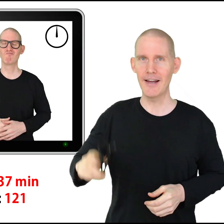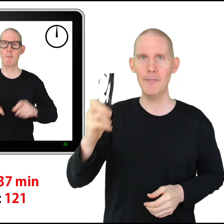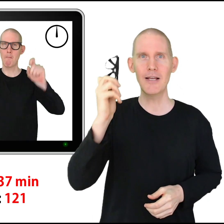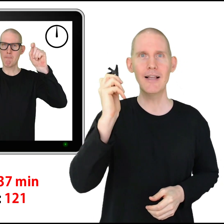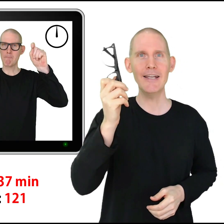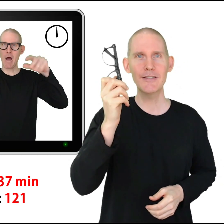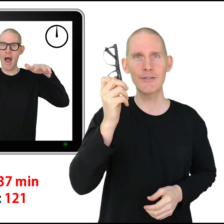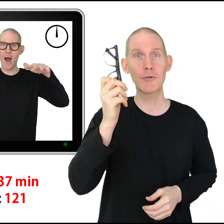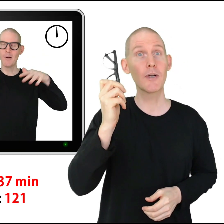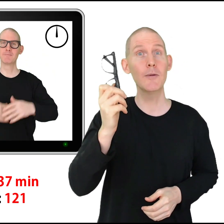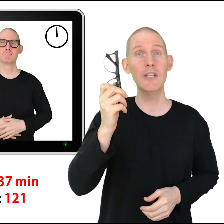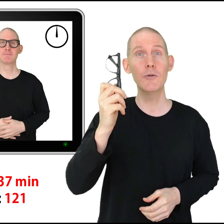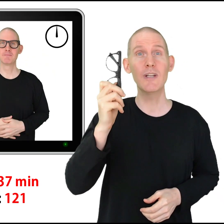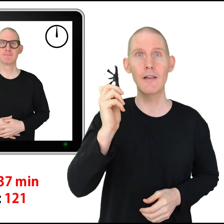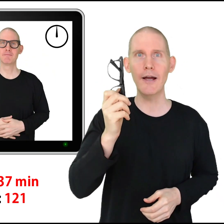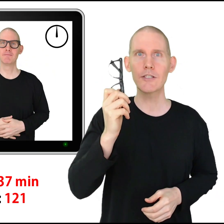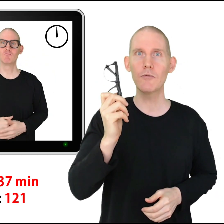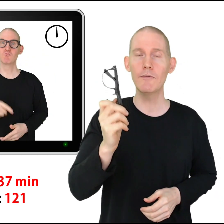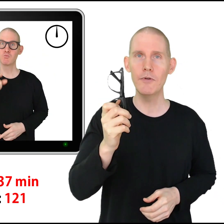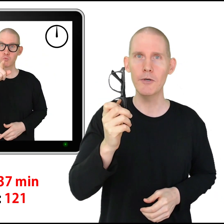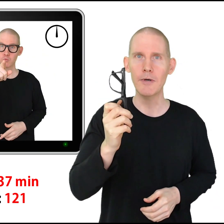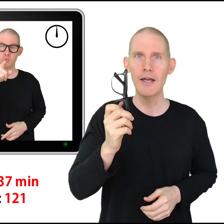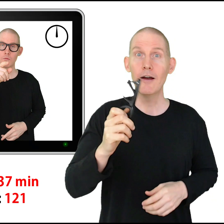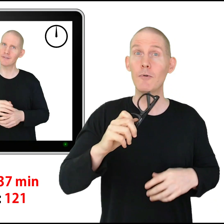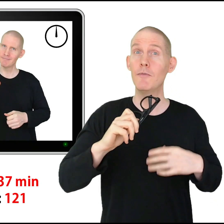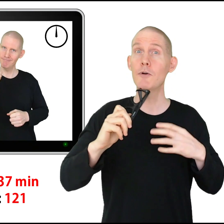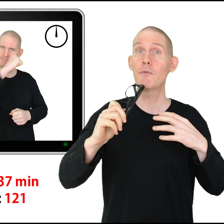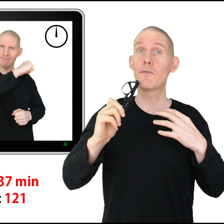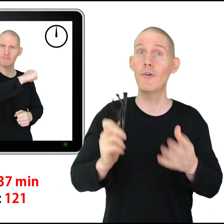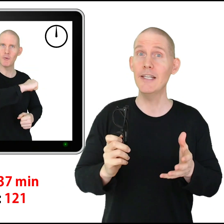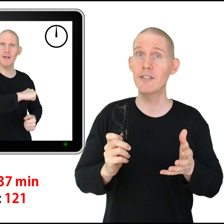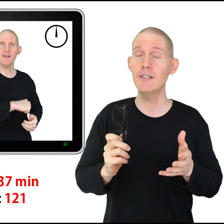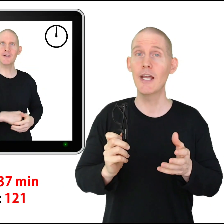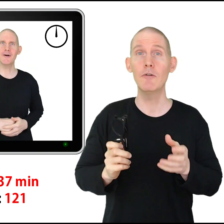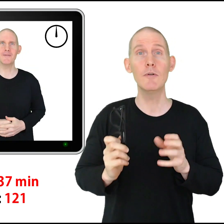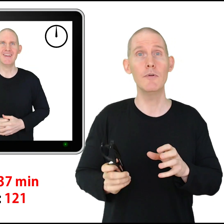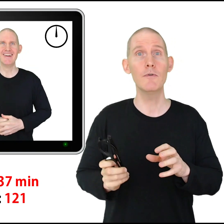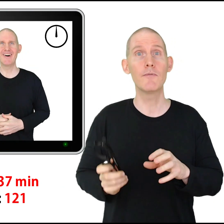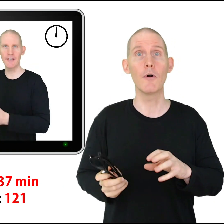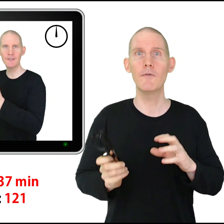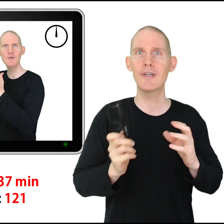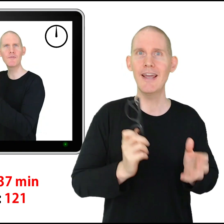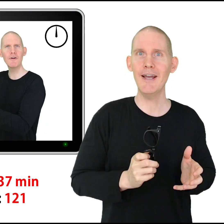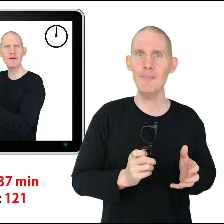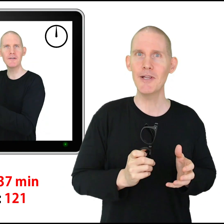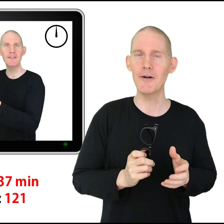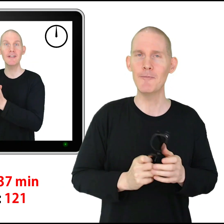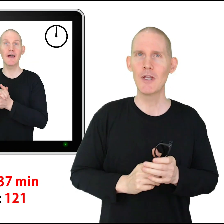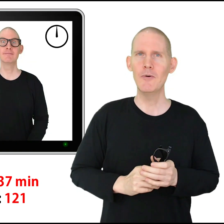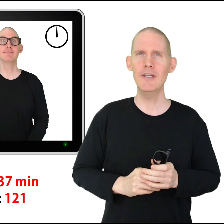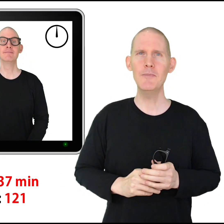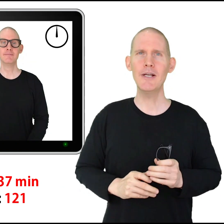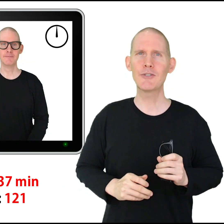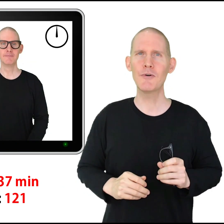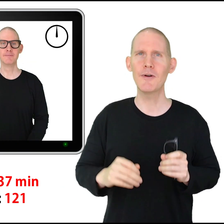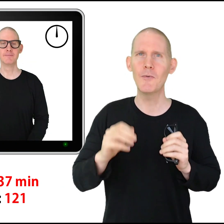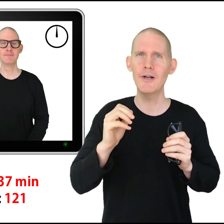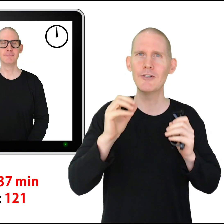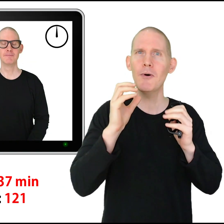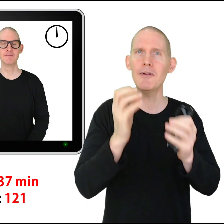my glasses, so we're going to be doing lots of review. Review for phrases and review for vocabulary. We need to make sure that what you're